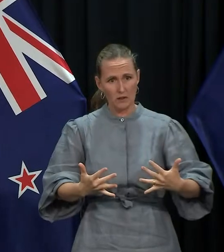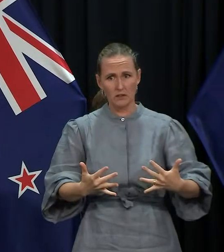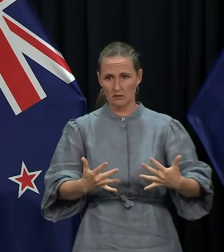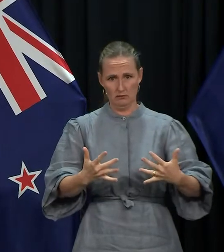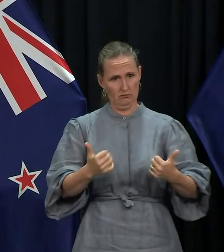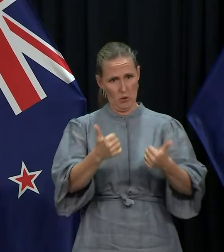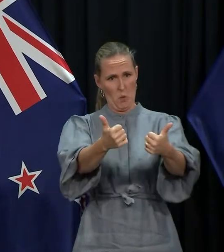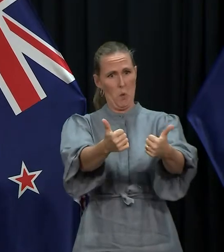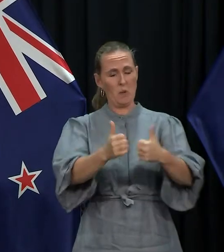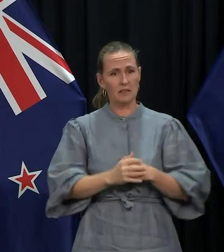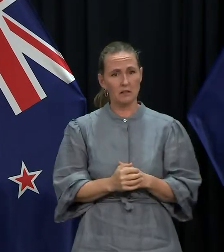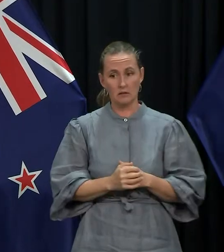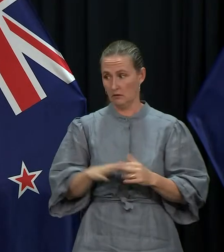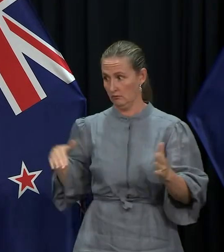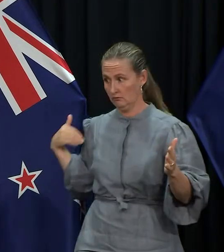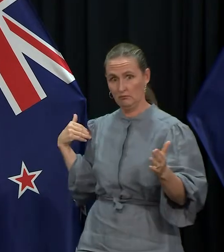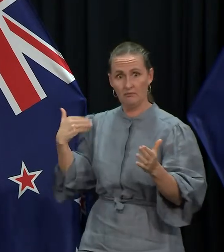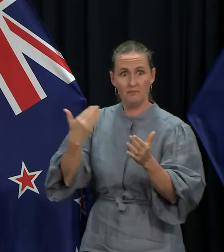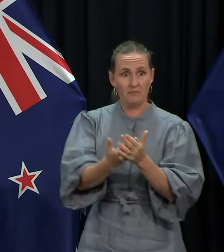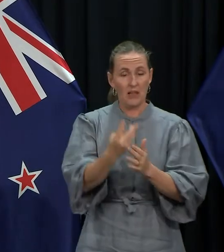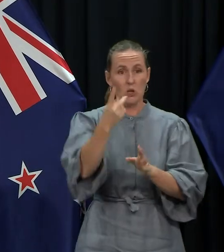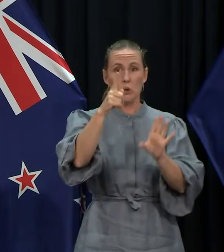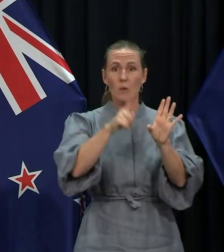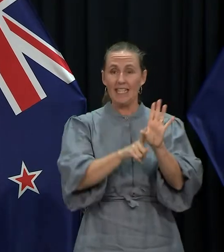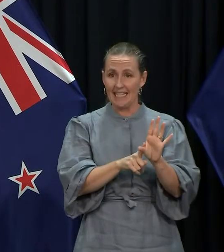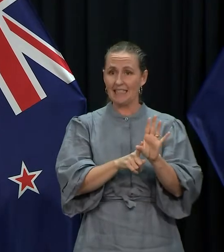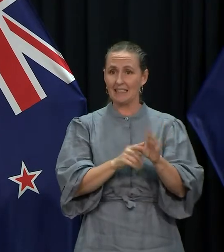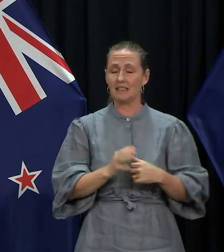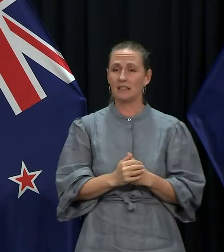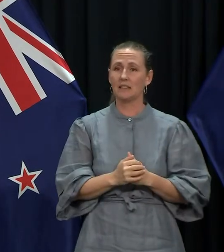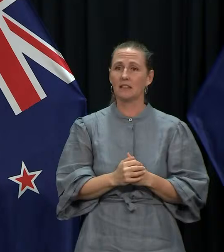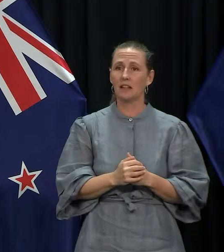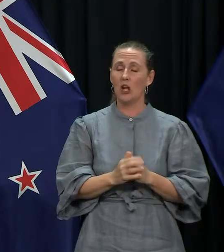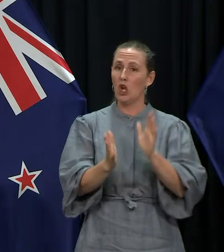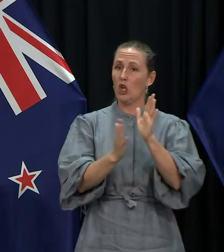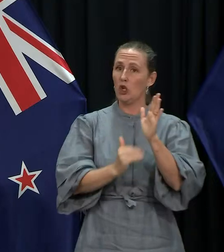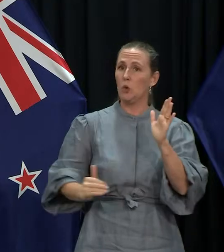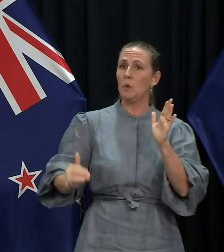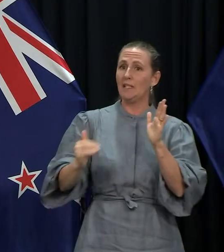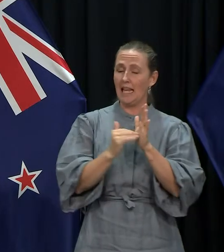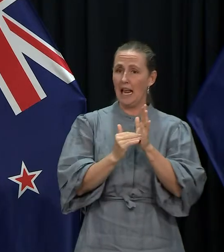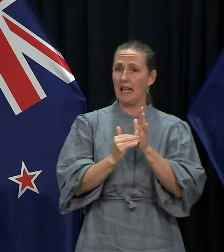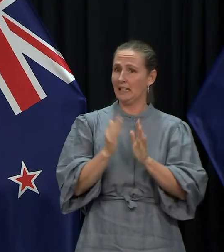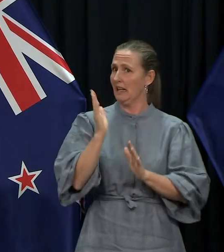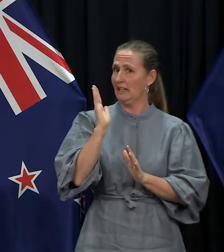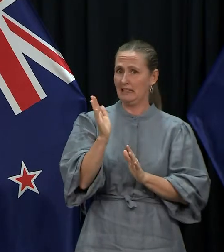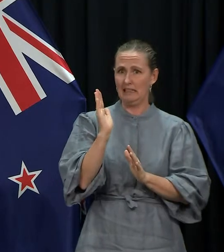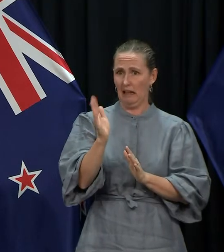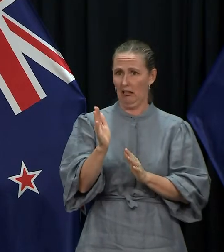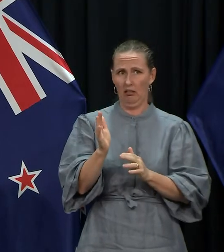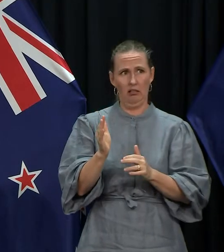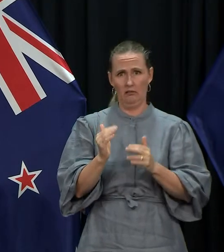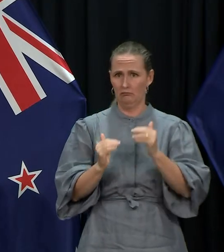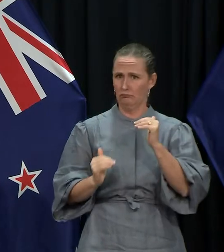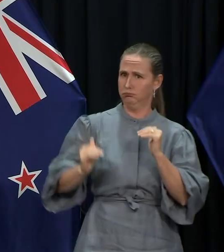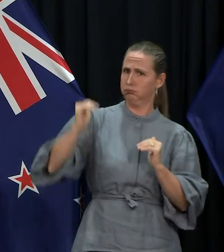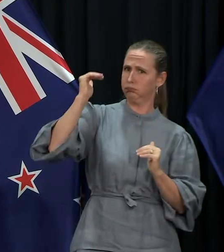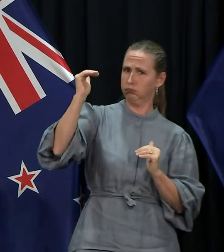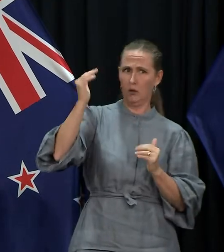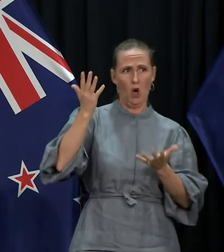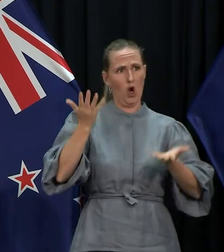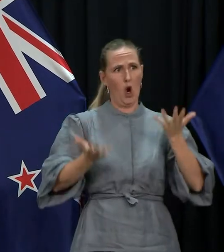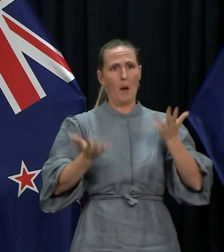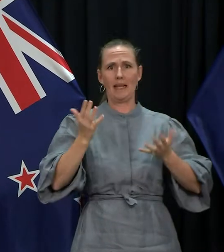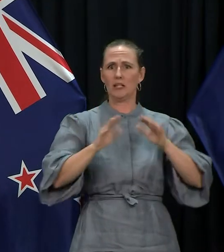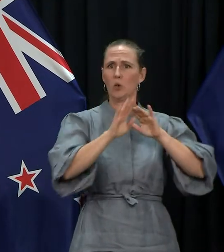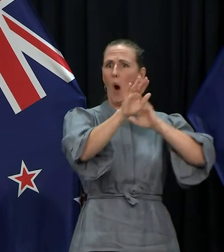for 2 years, and New Zealand still stands amongst the best in the OECD in terms of our experience